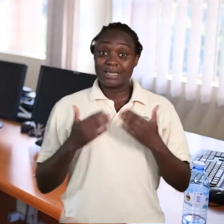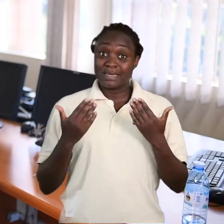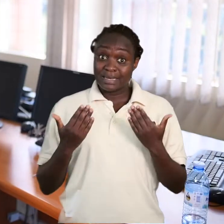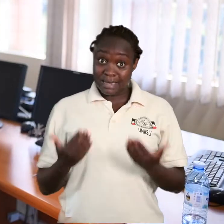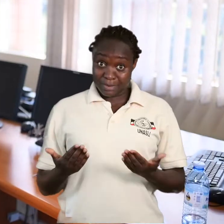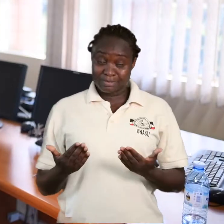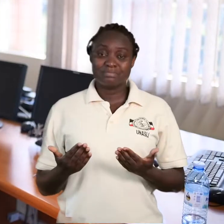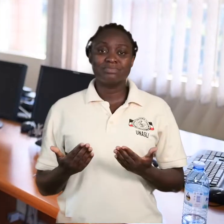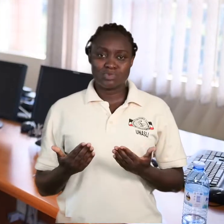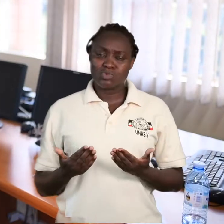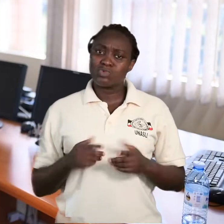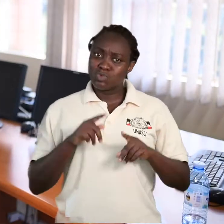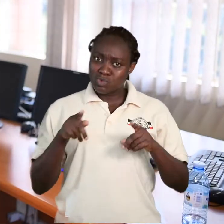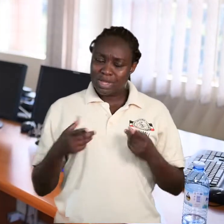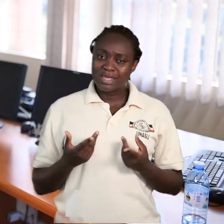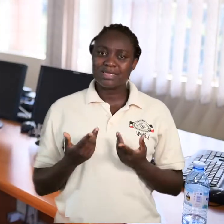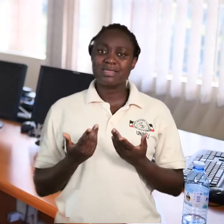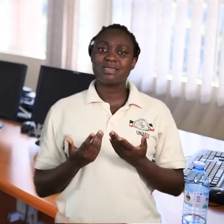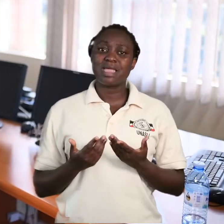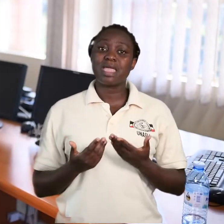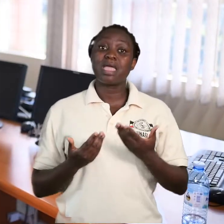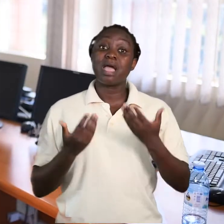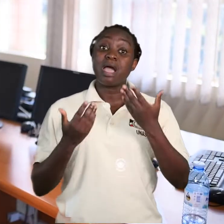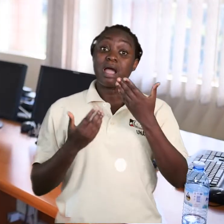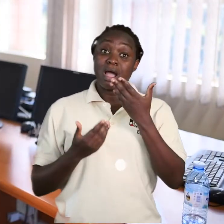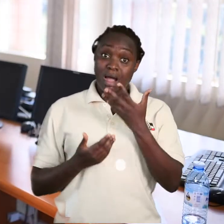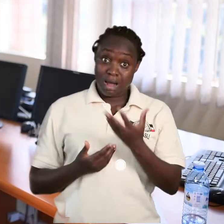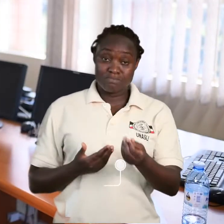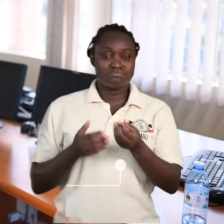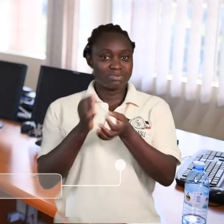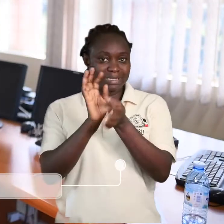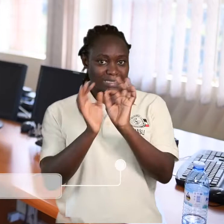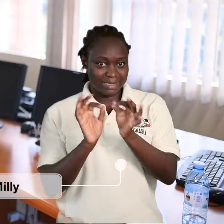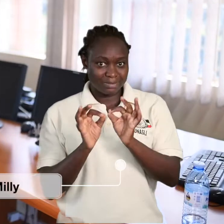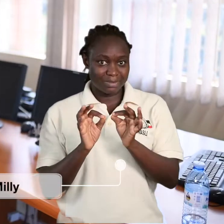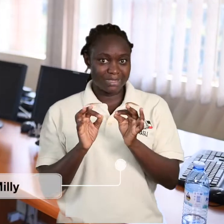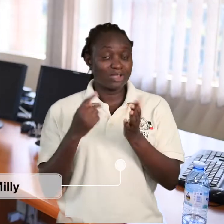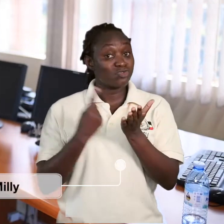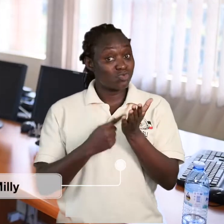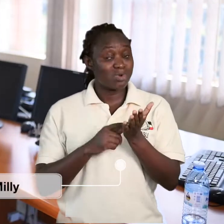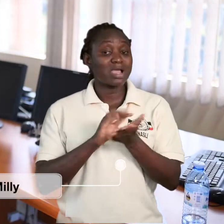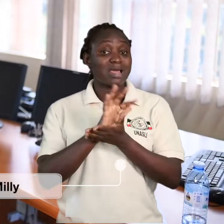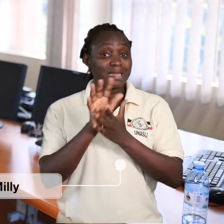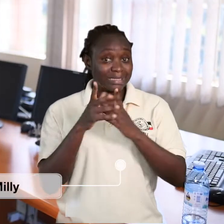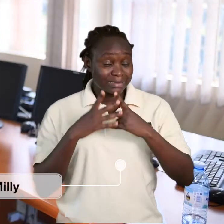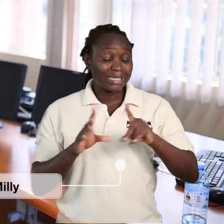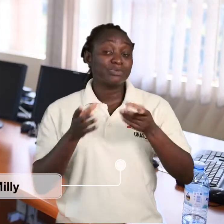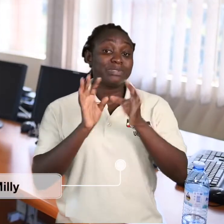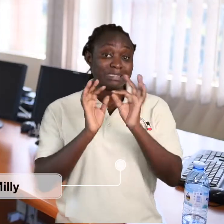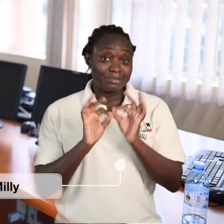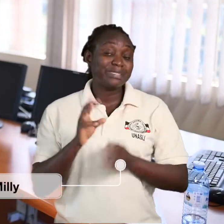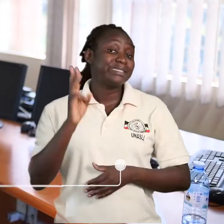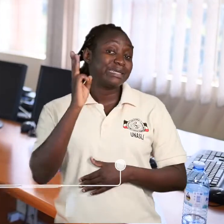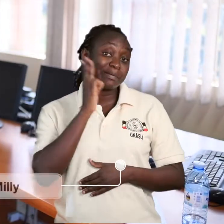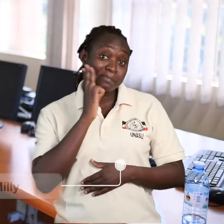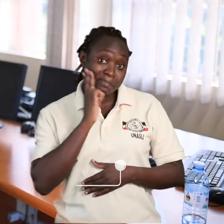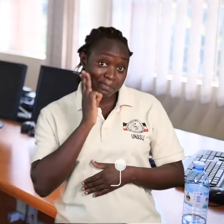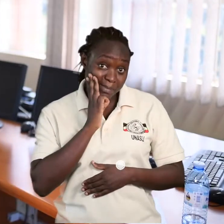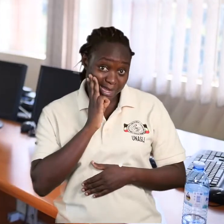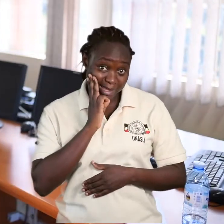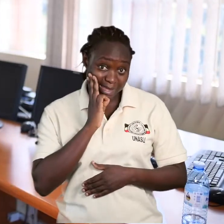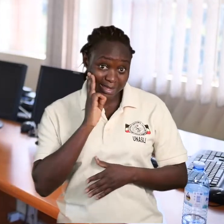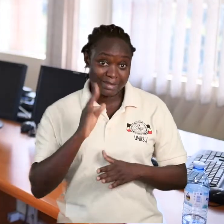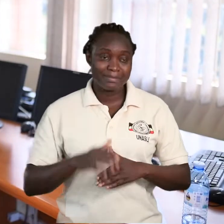my co-teacher, who is Teacher Millie, the sign interpreter from Uganda